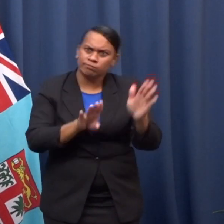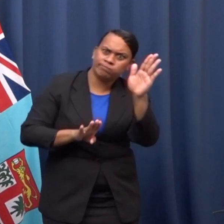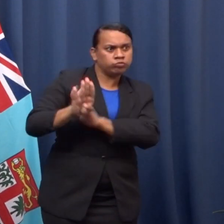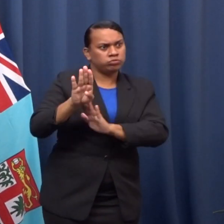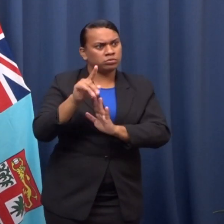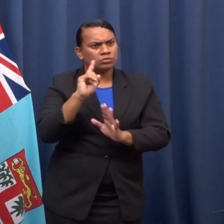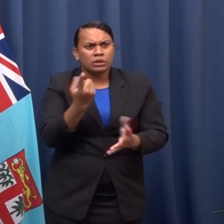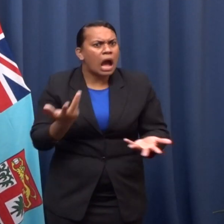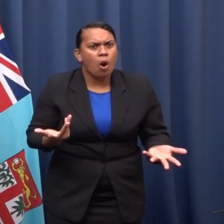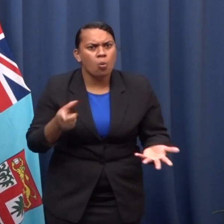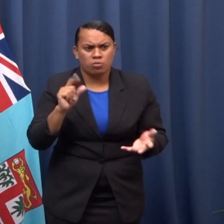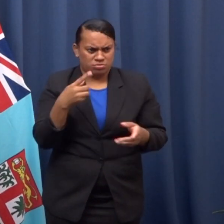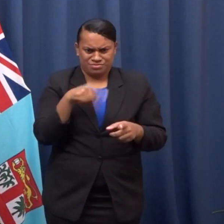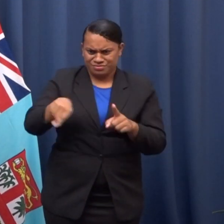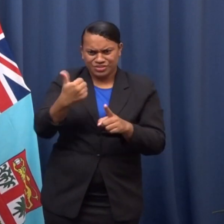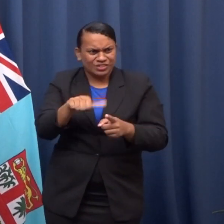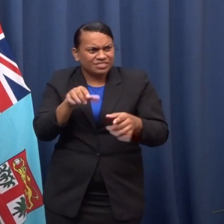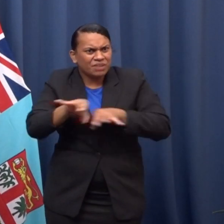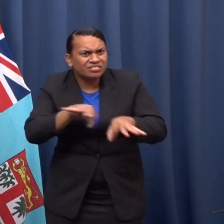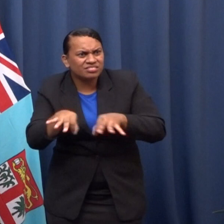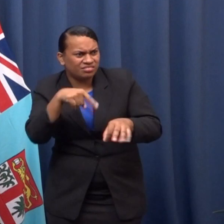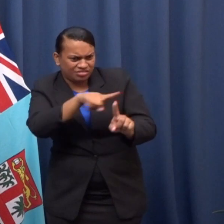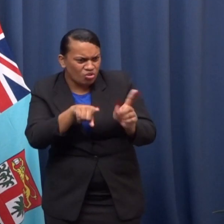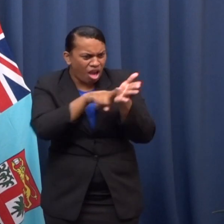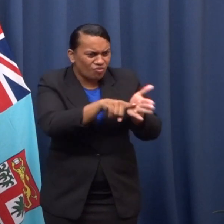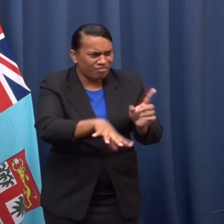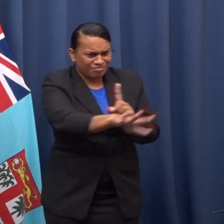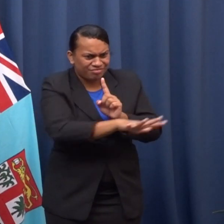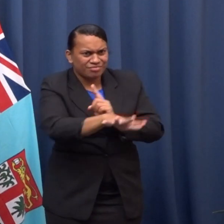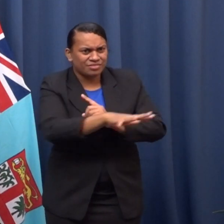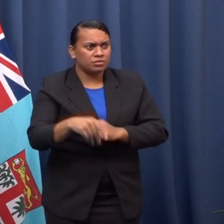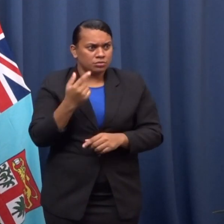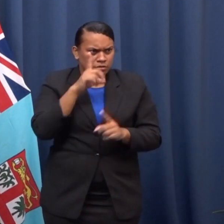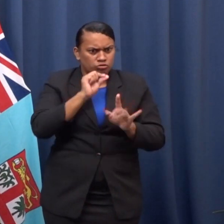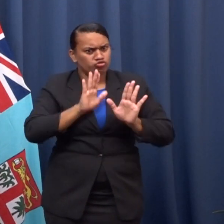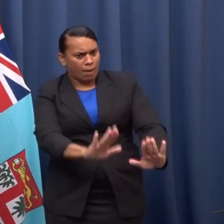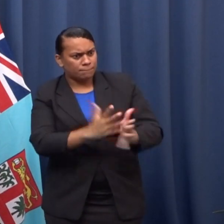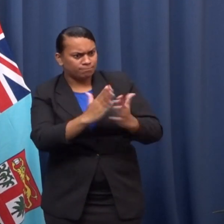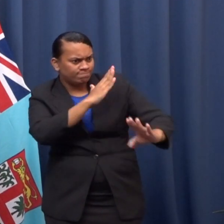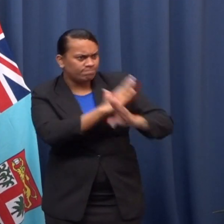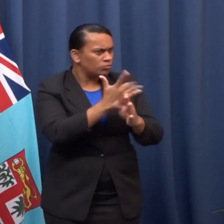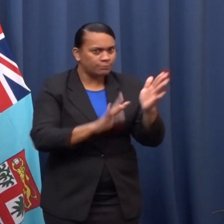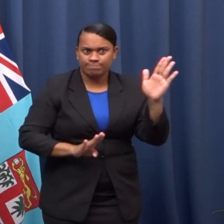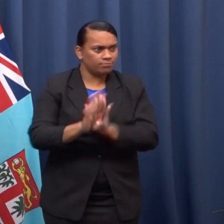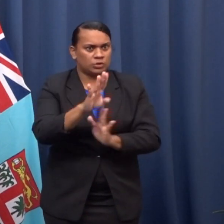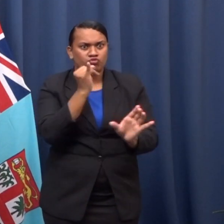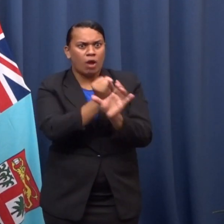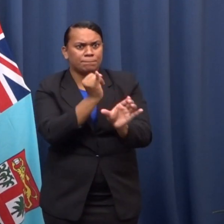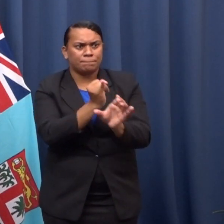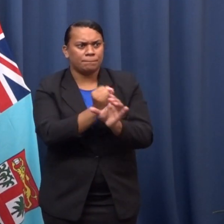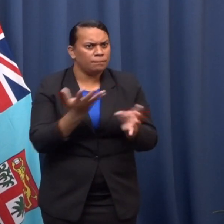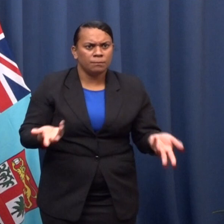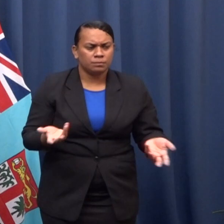don't are kept in the lockdown areas and are also not exposed to criminal activities? And also, are there plans to monitor these